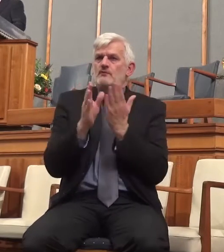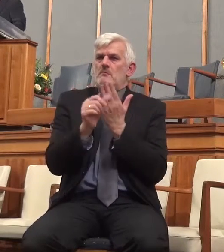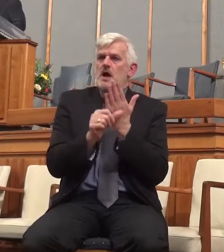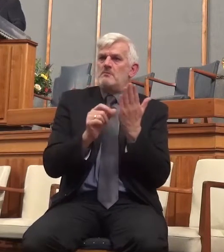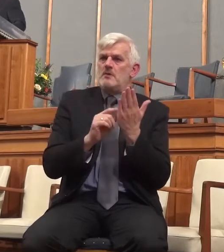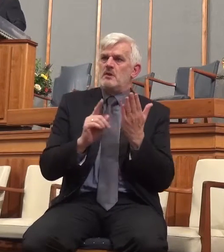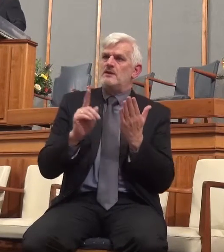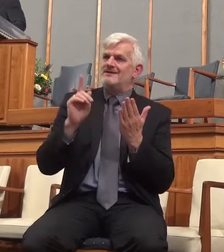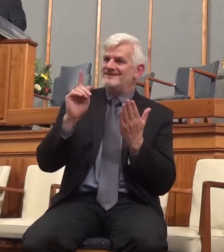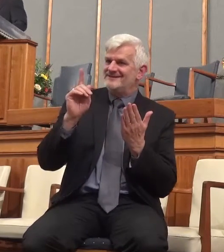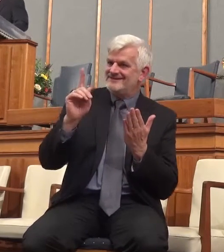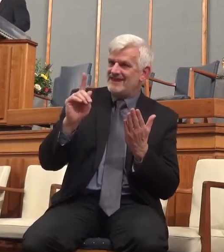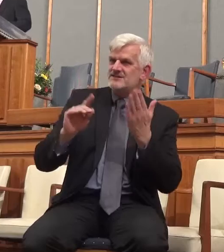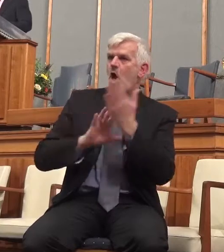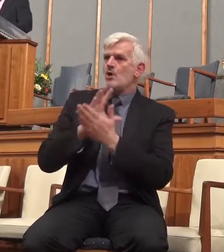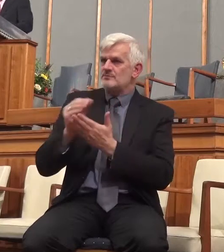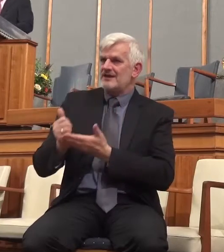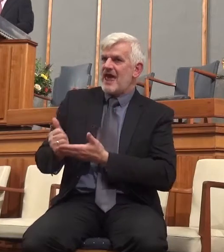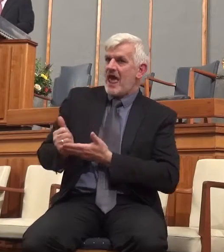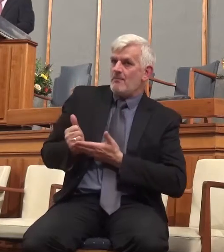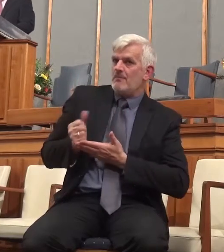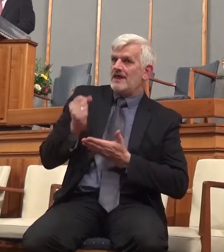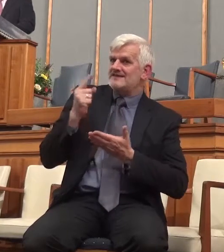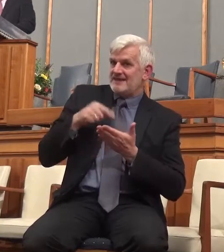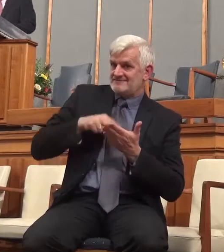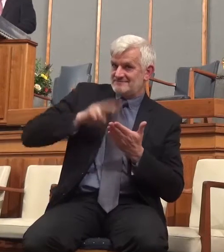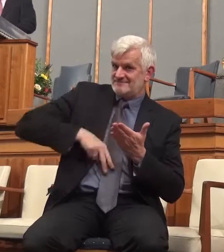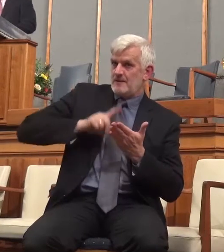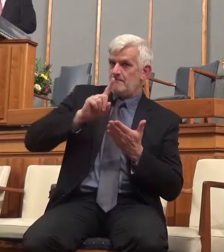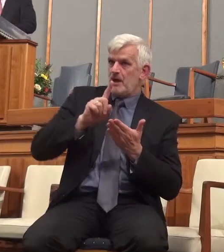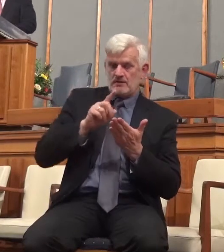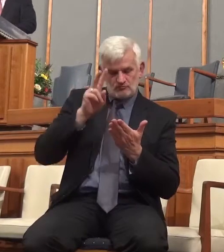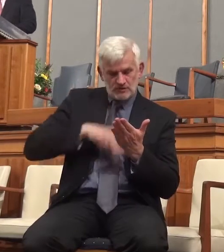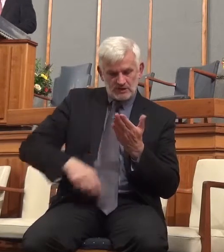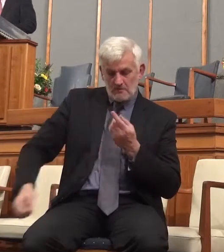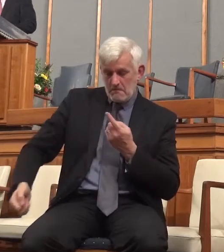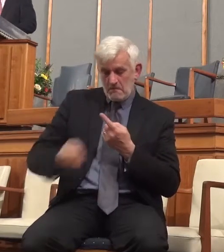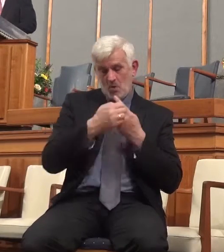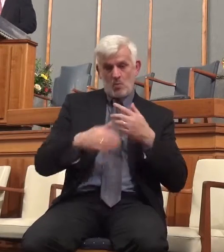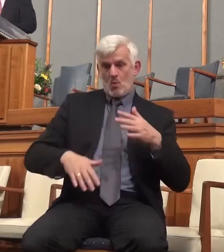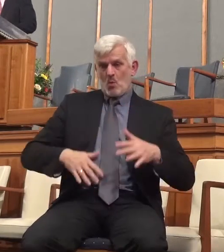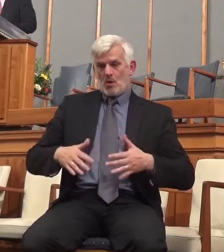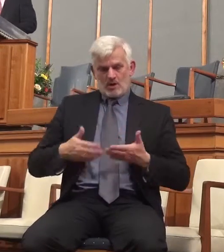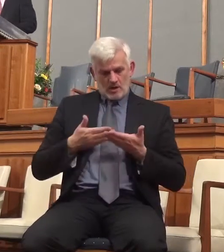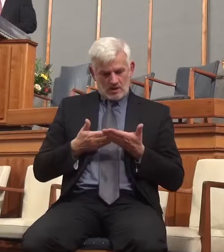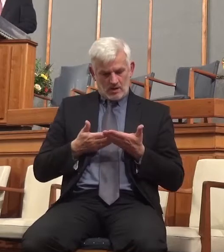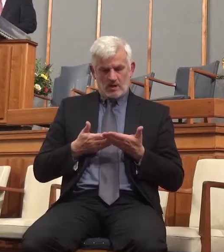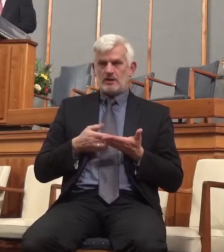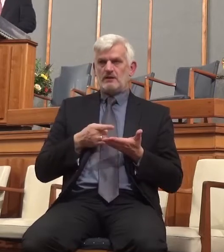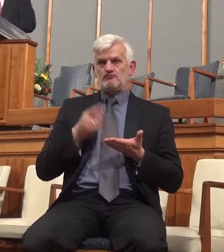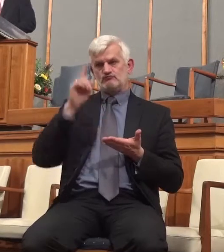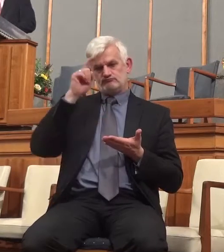you, but this comes to you with such power and force that you realize that this is